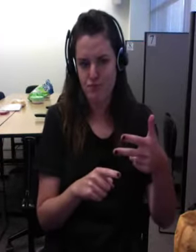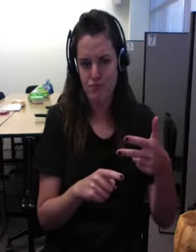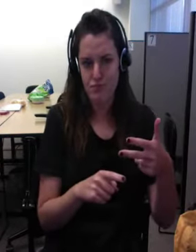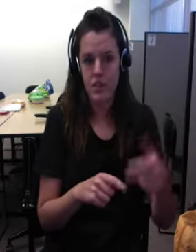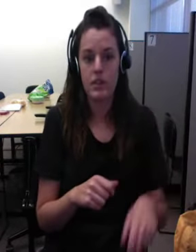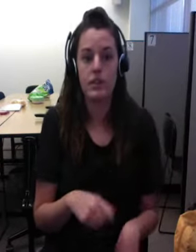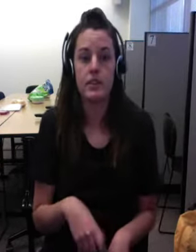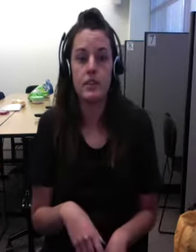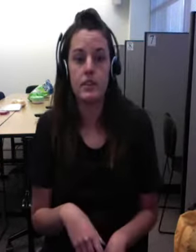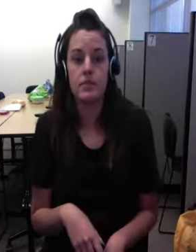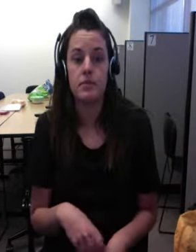atoms.